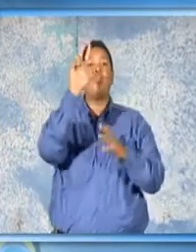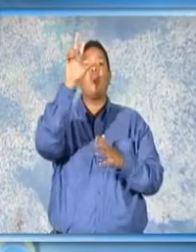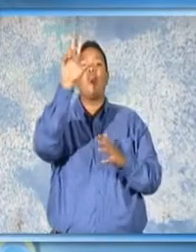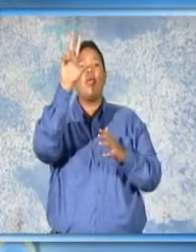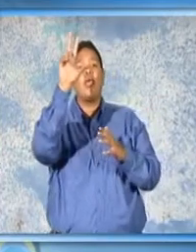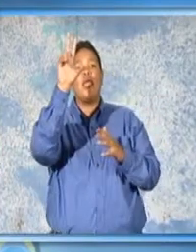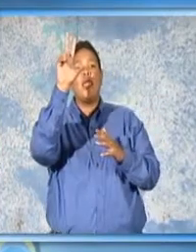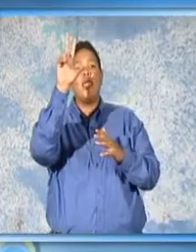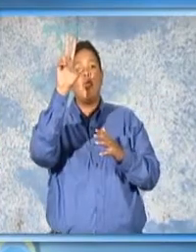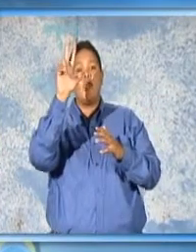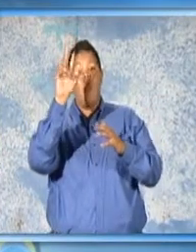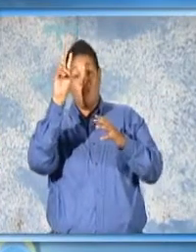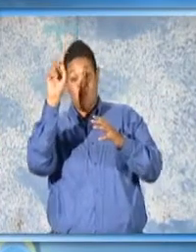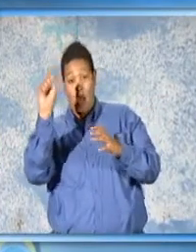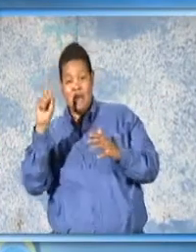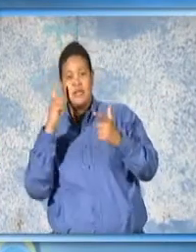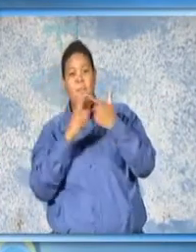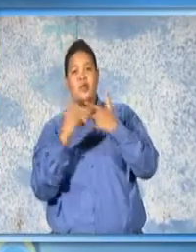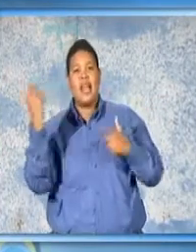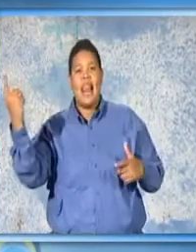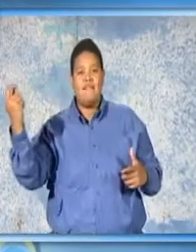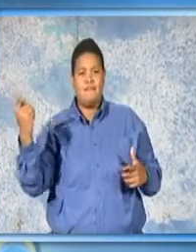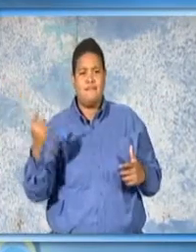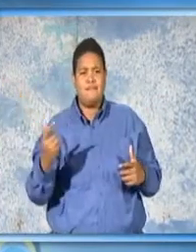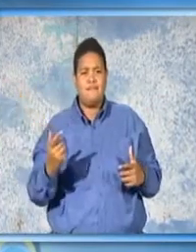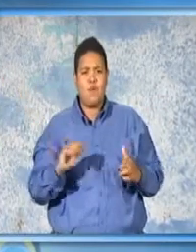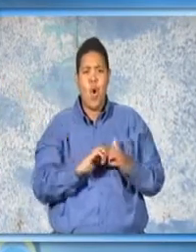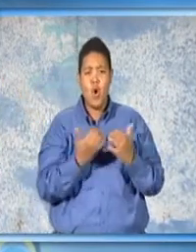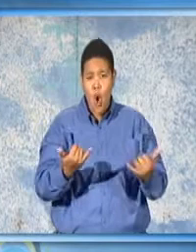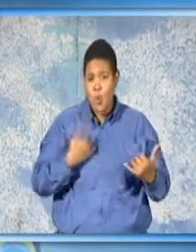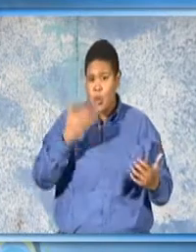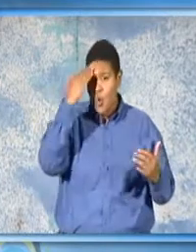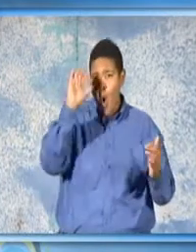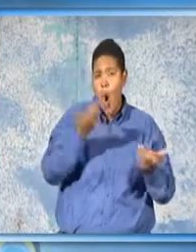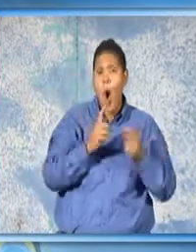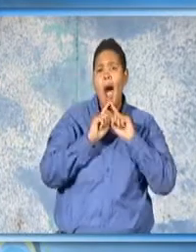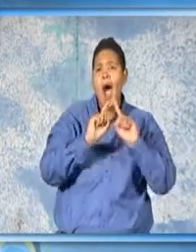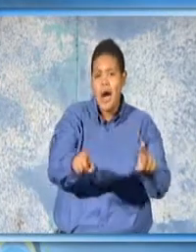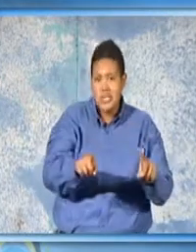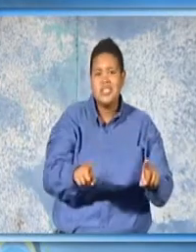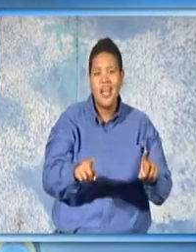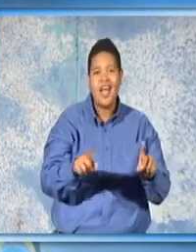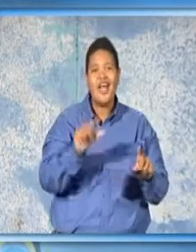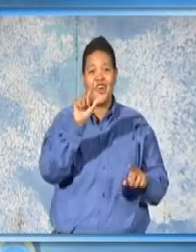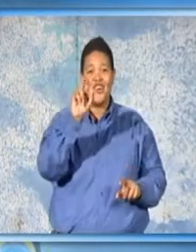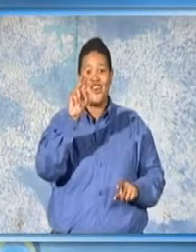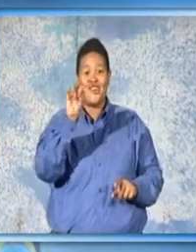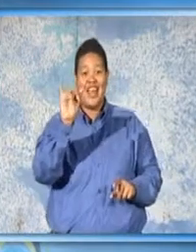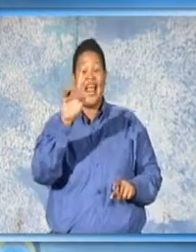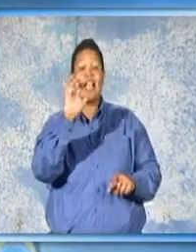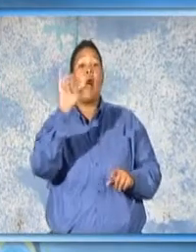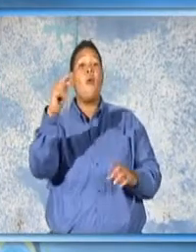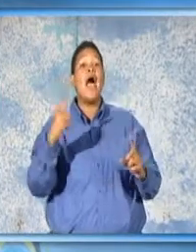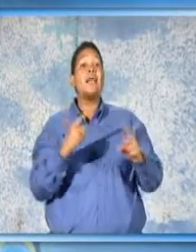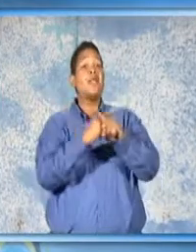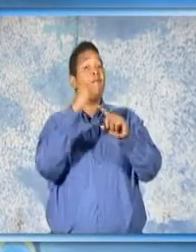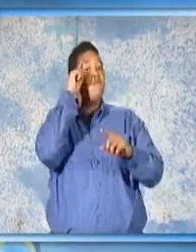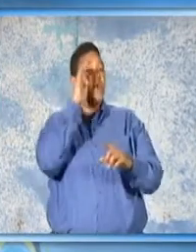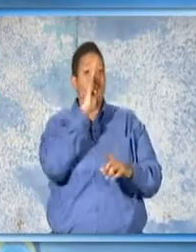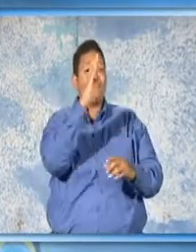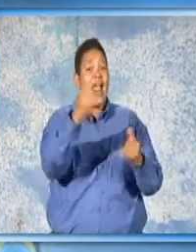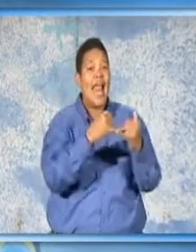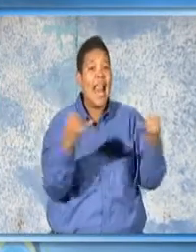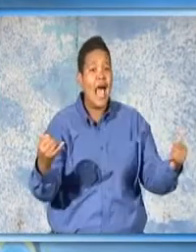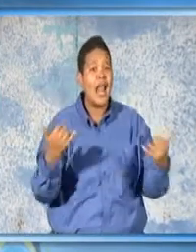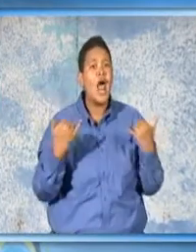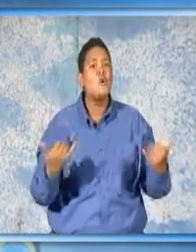11. So now we know how to determine the gradient and y-intercept of a straight line, and thus we also know how